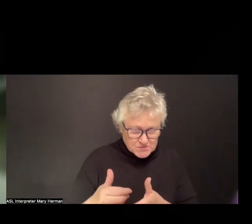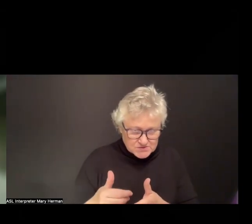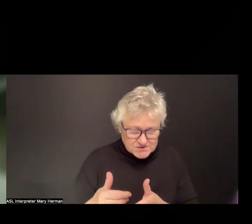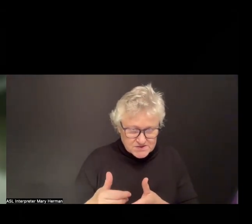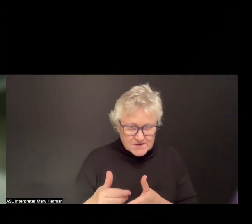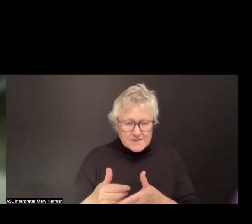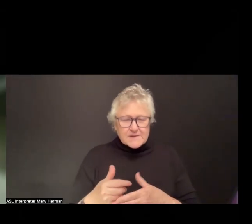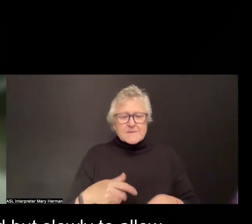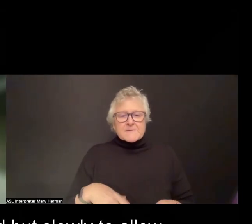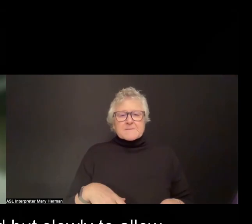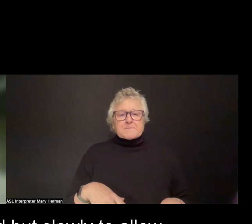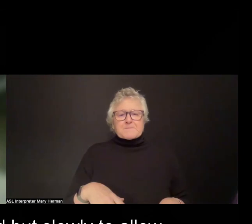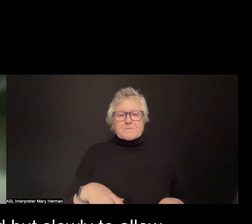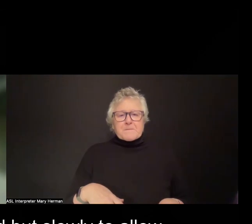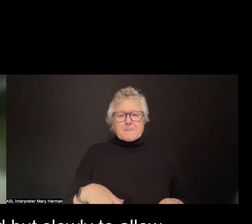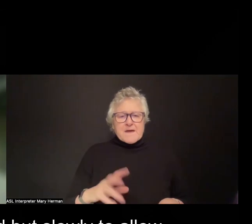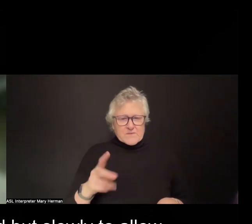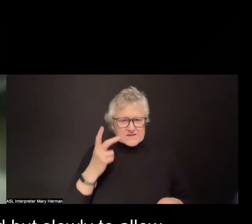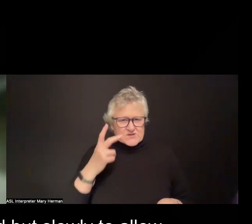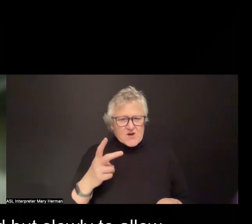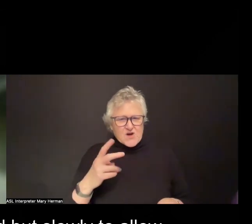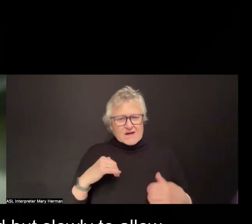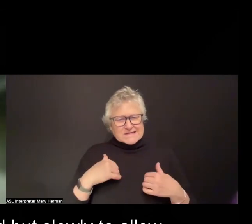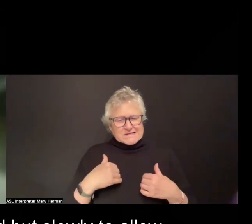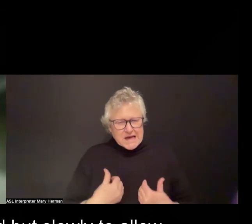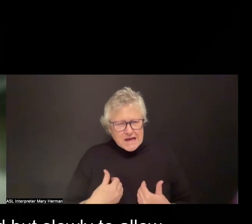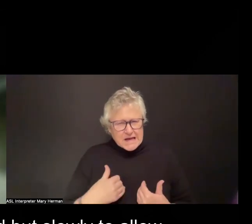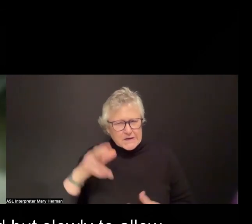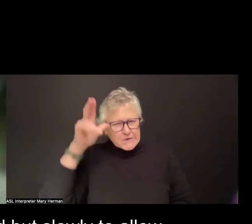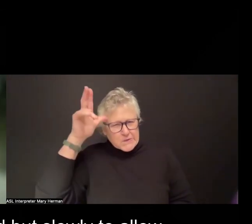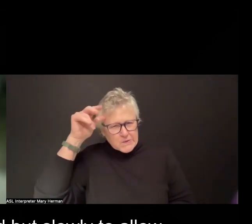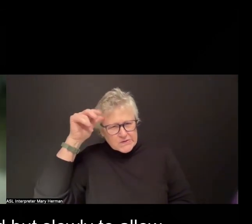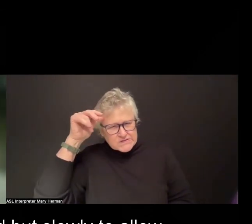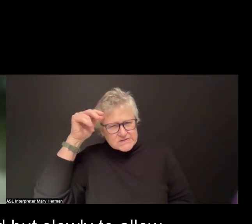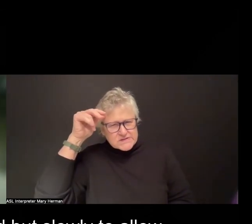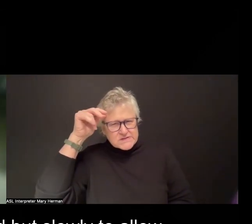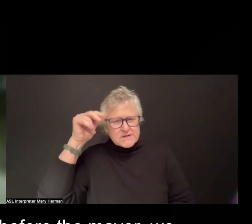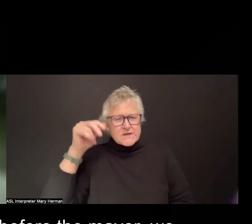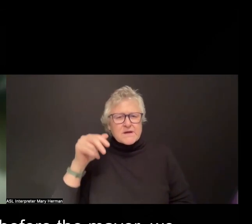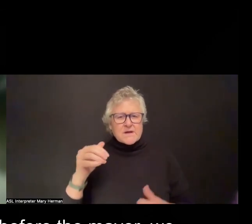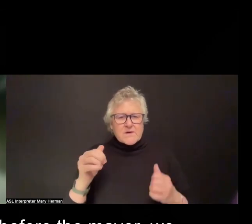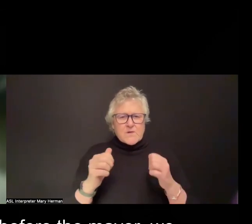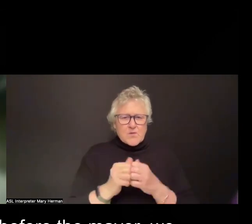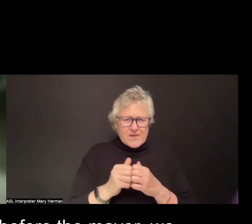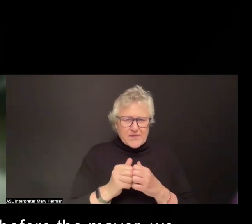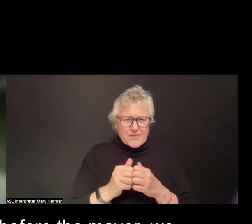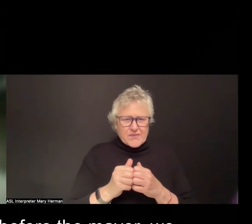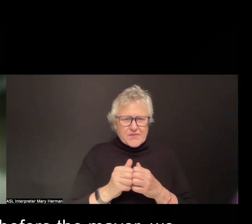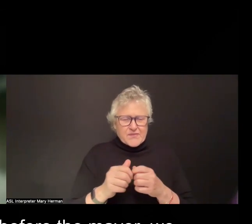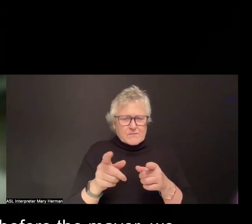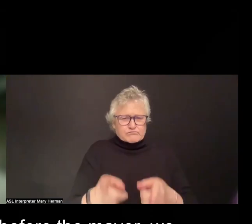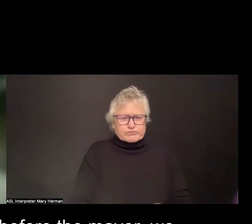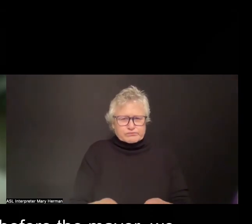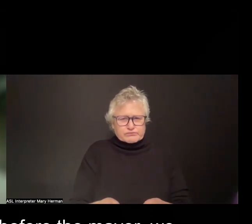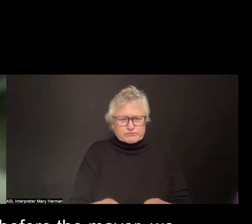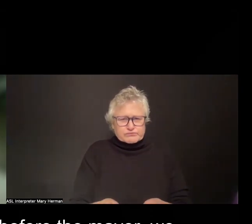mud. The crowds parted but slowly to allow the wagon to pass, and dotted in amongst the people walking before the mare, we